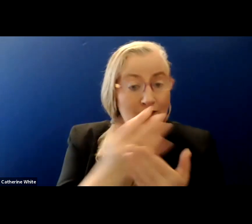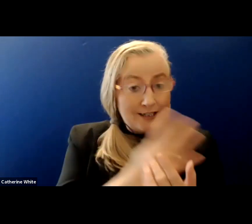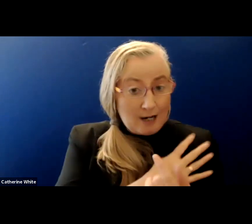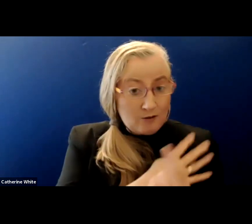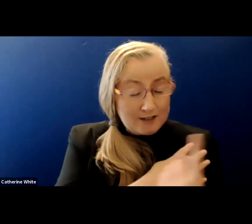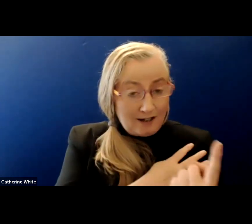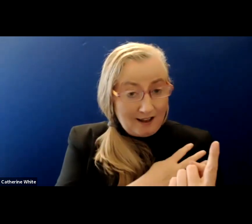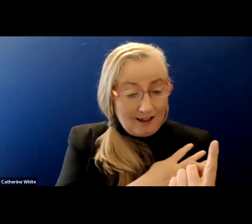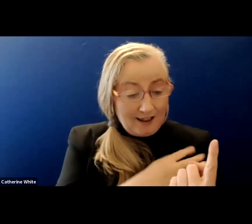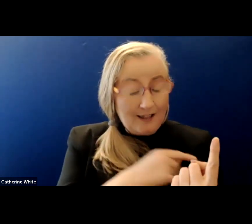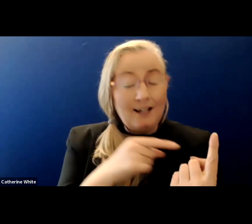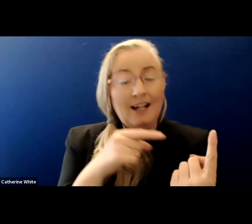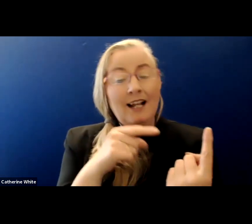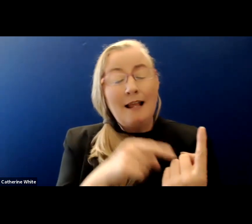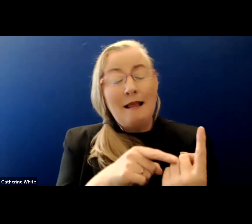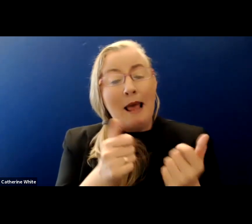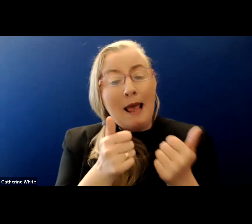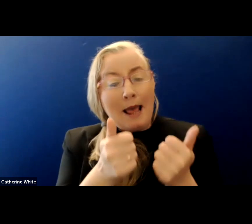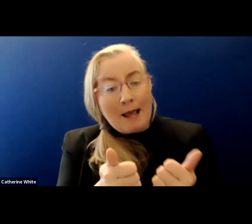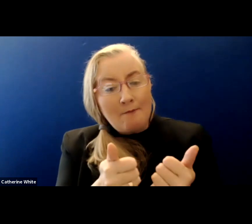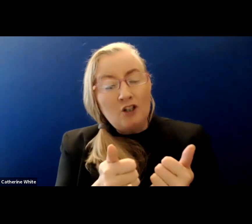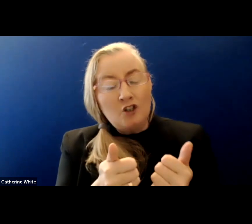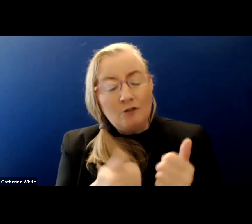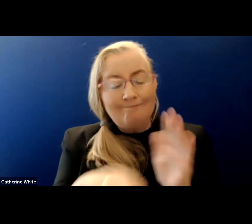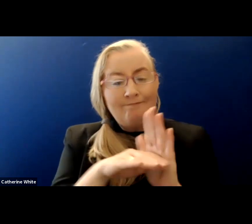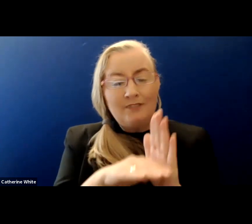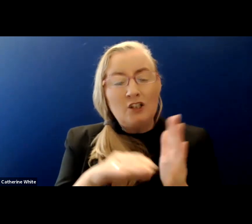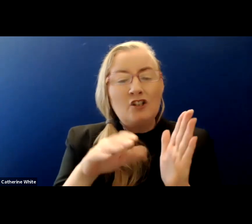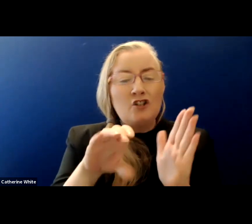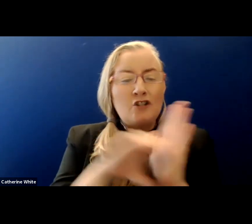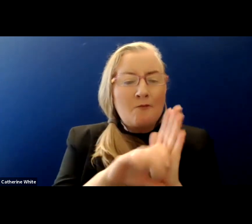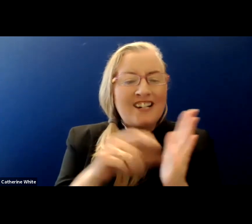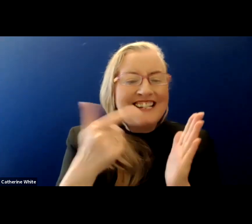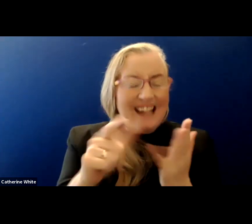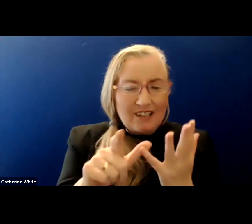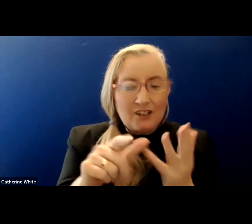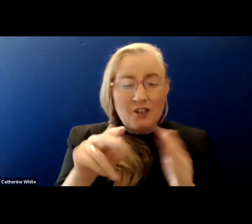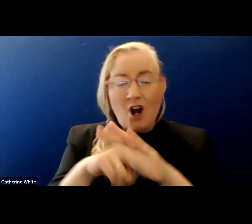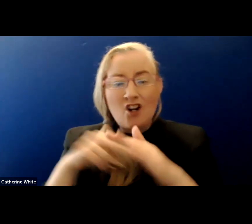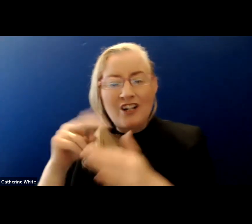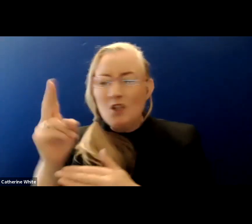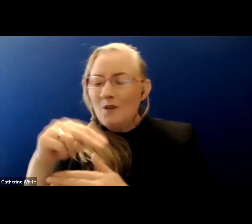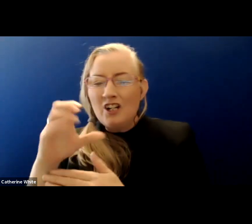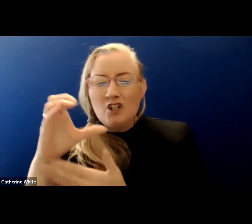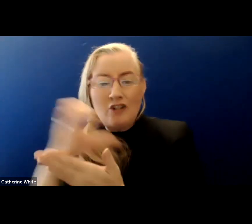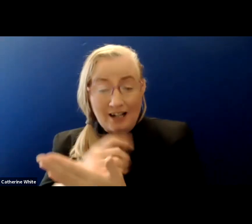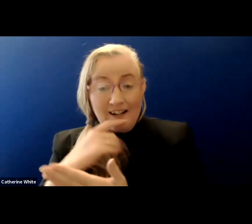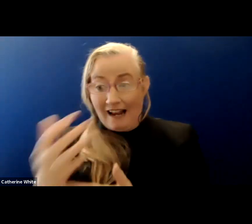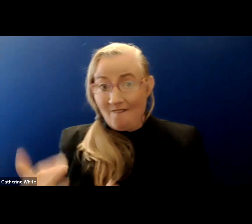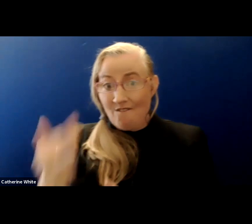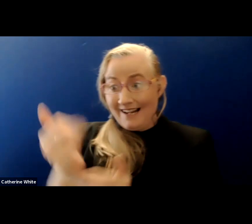being able to enact Chapter 7 enforcement measures under the UN Charter once it makes a finding of an act of